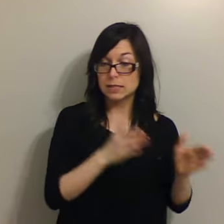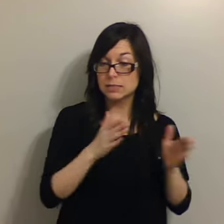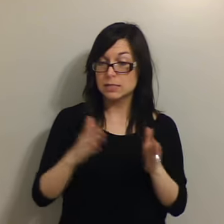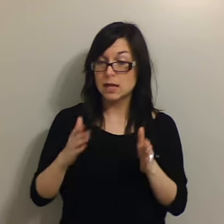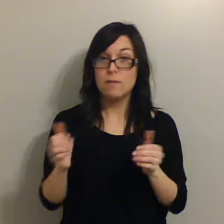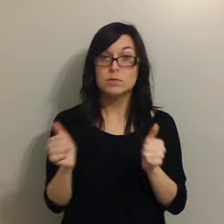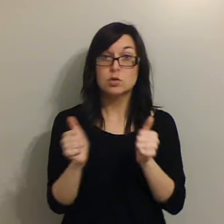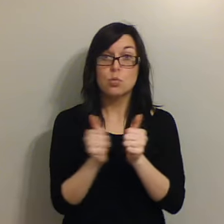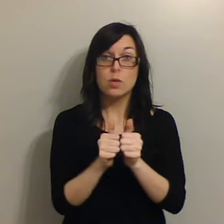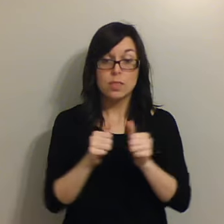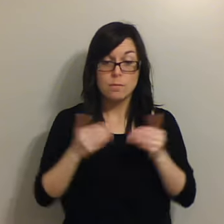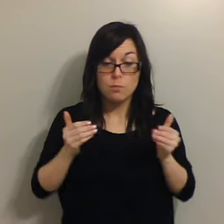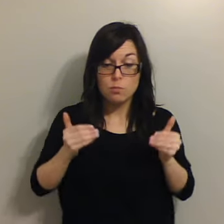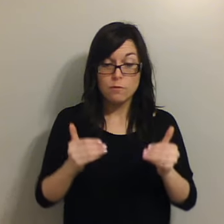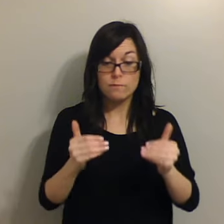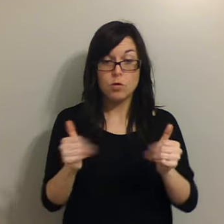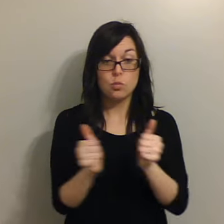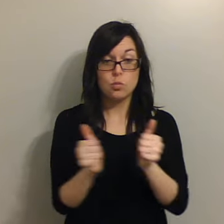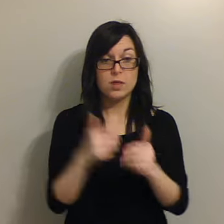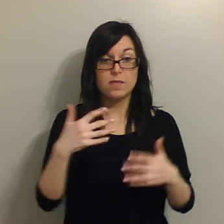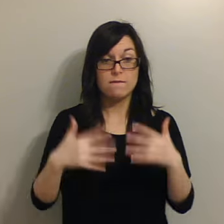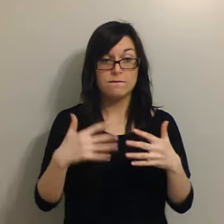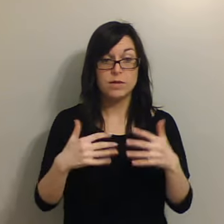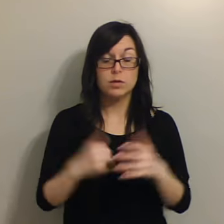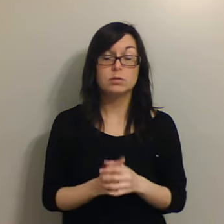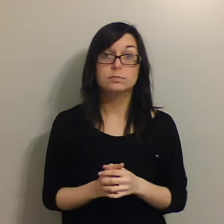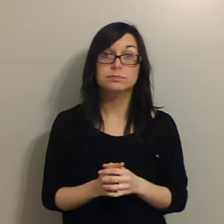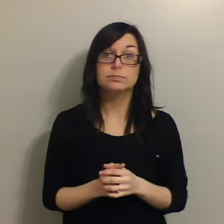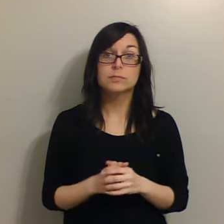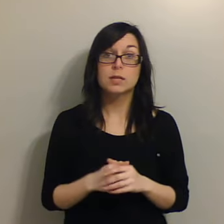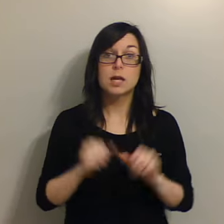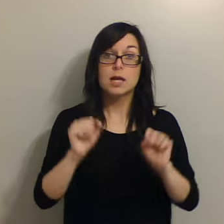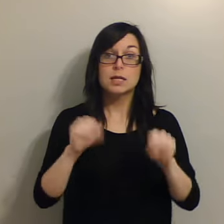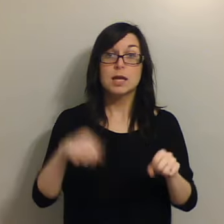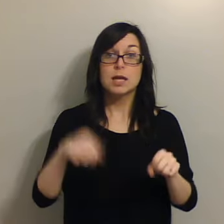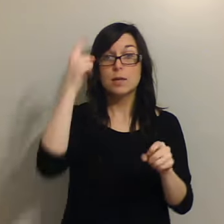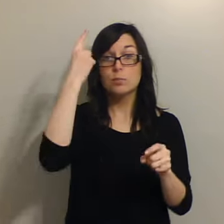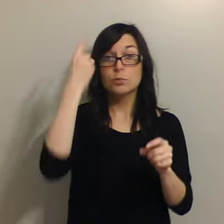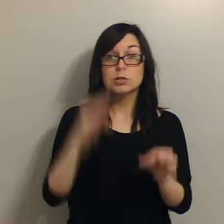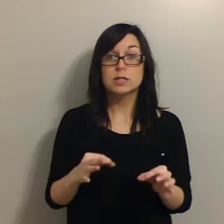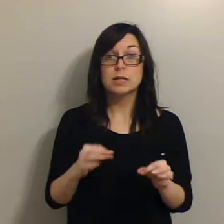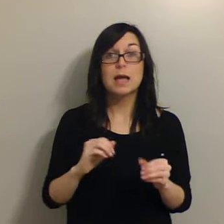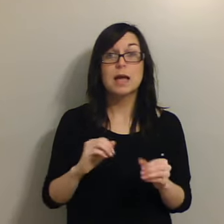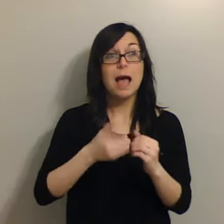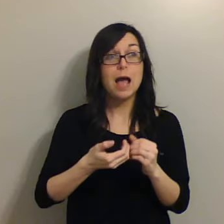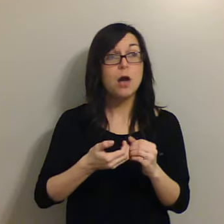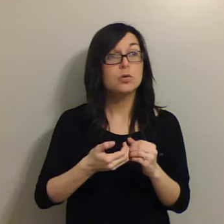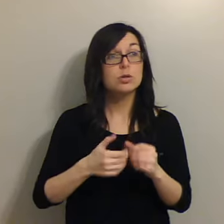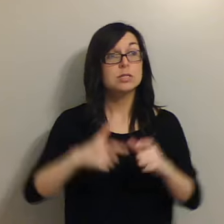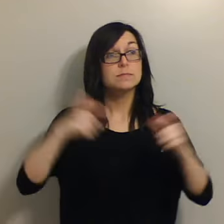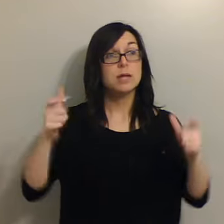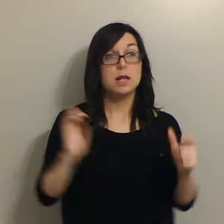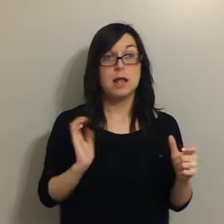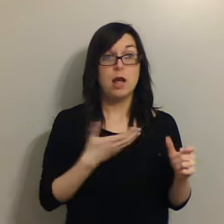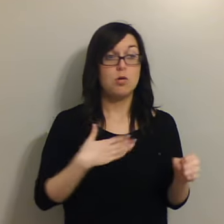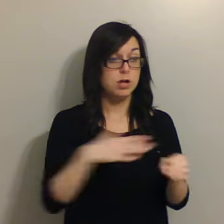can make progressive approximations towards expanding our comfort zone. We can begin by imagining our worst